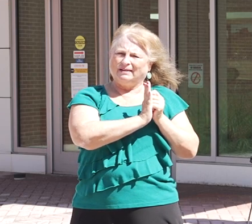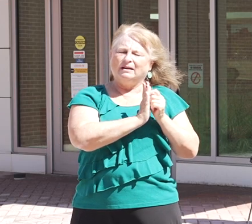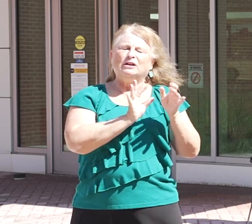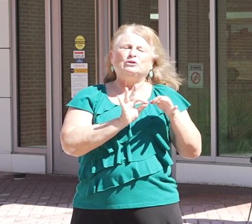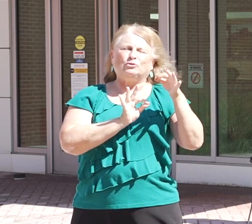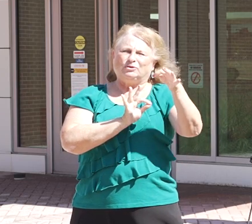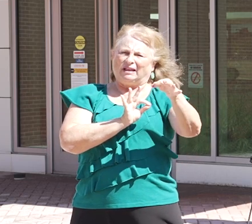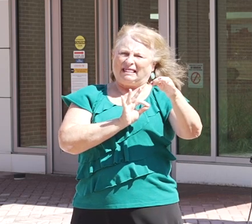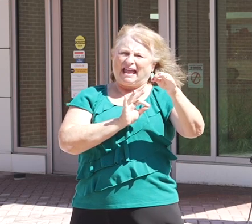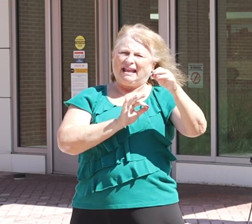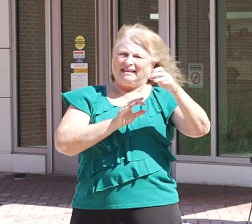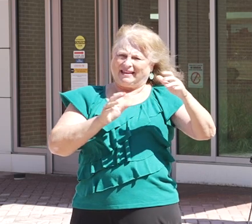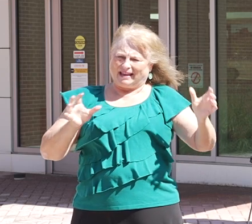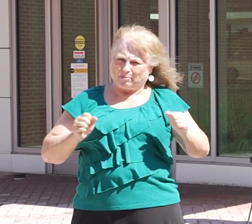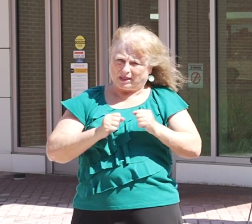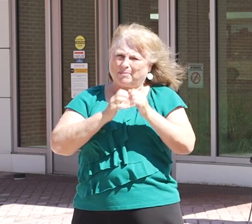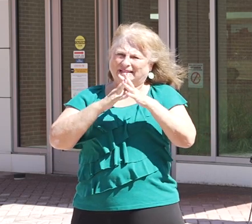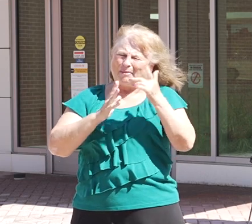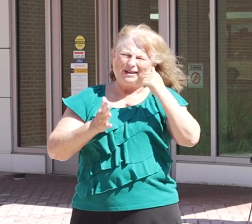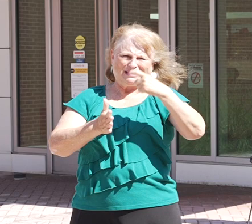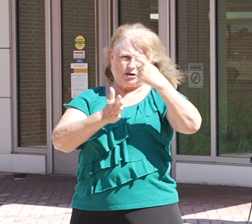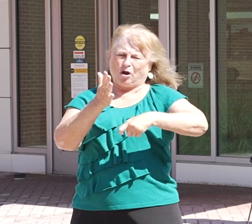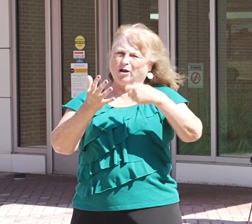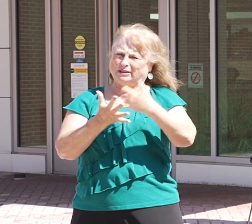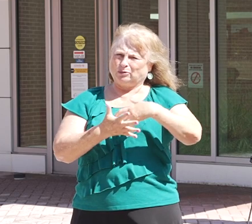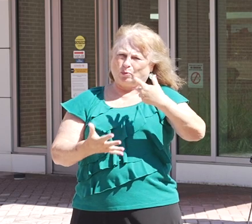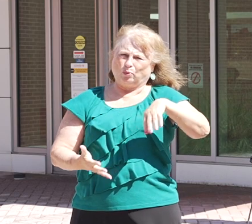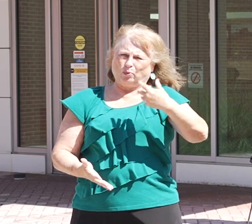delay implementation due to the costs.